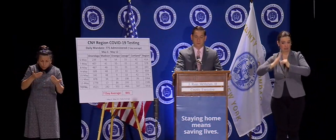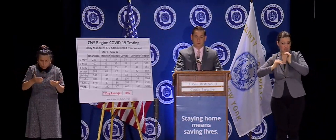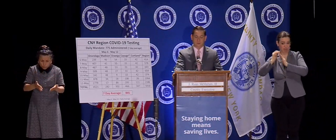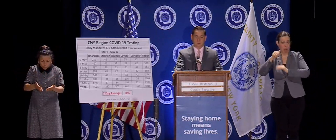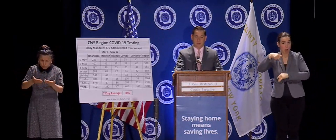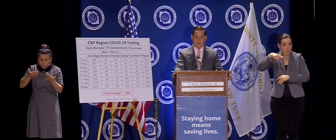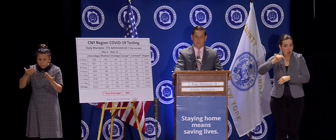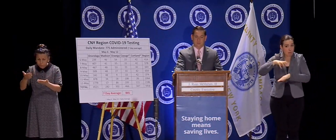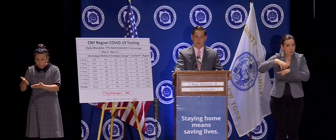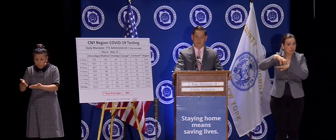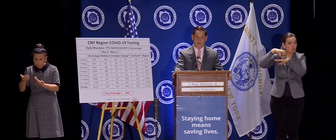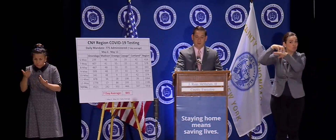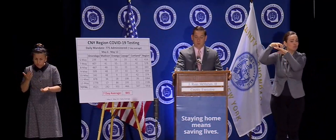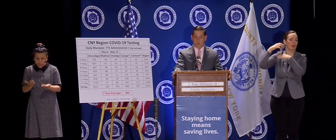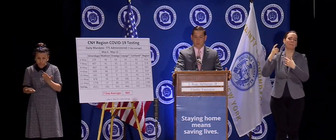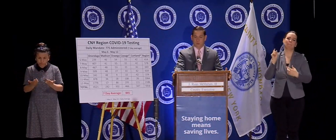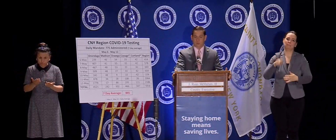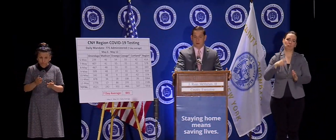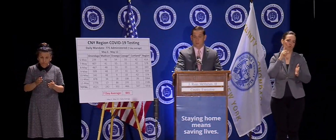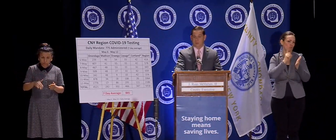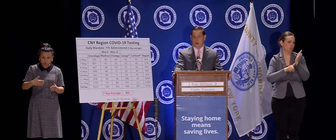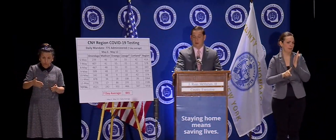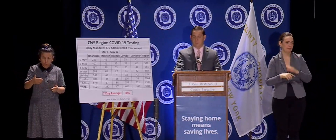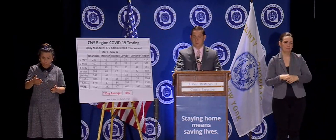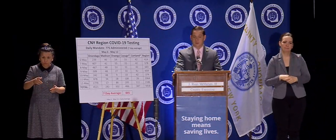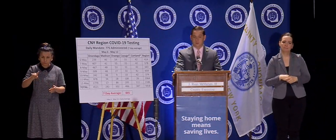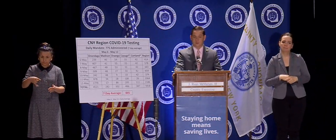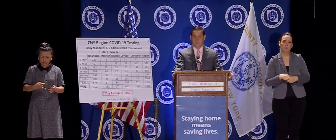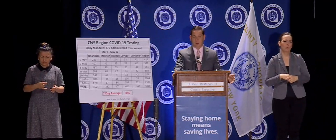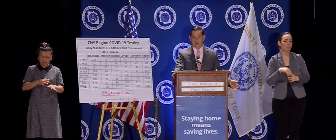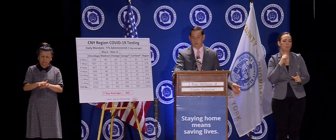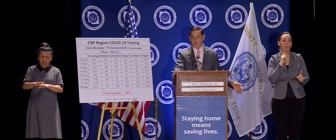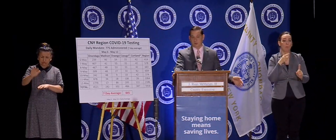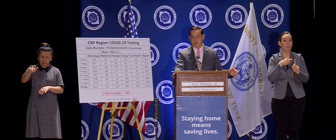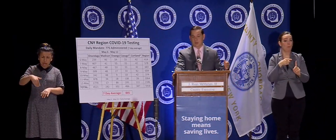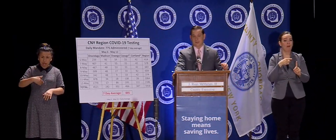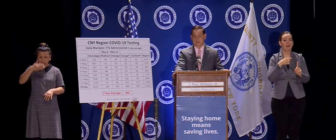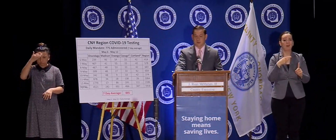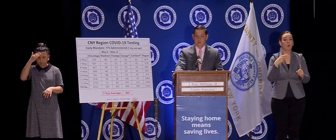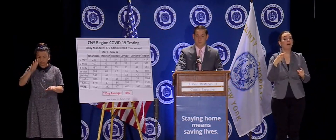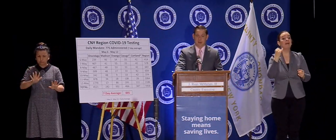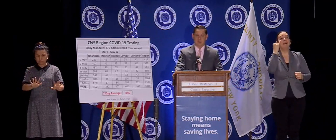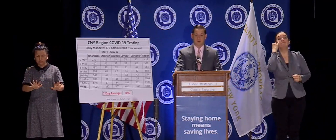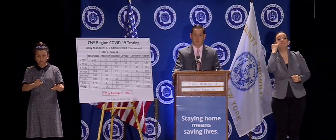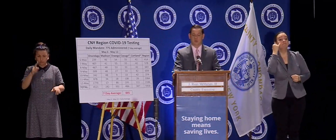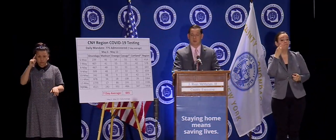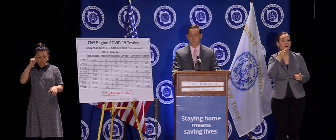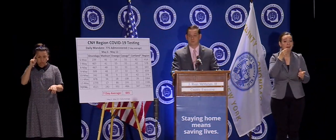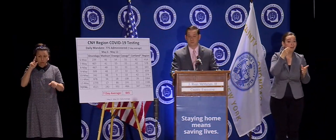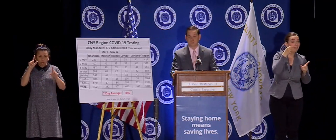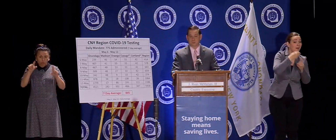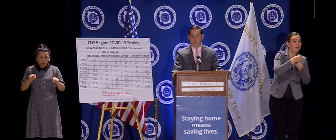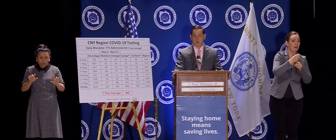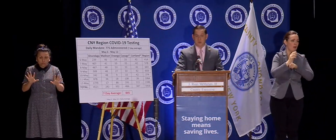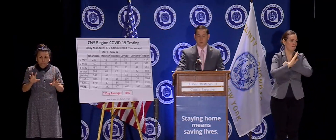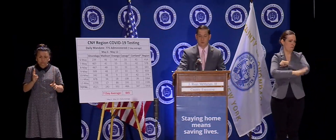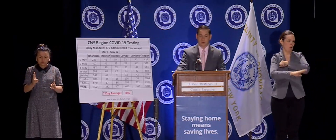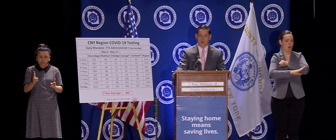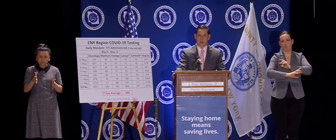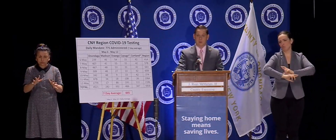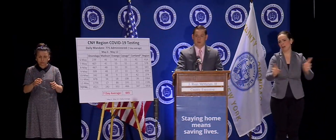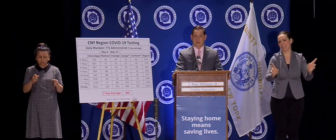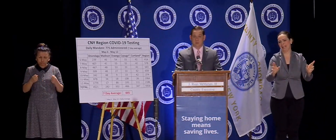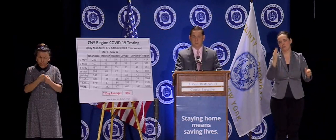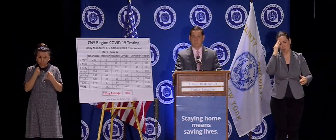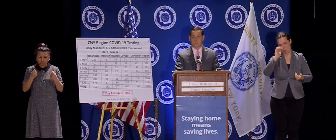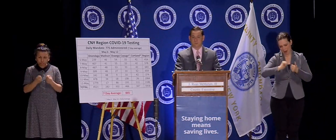year. But if it does, we'll be better prepared because we've just gone through a series of battles with it, and we've learned